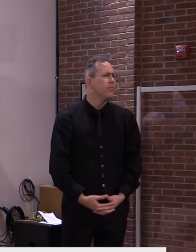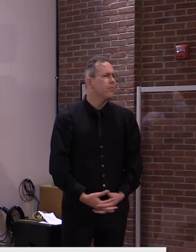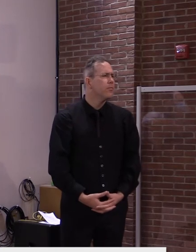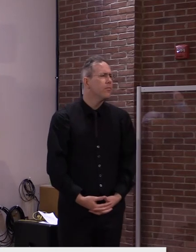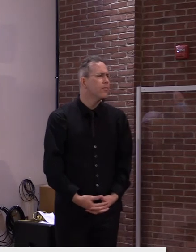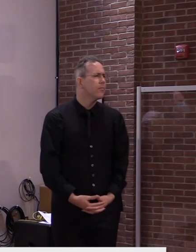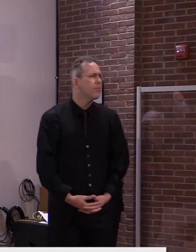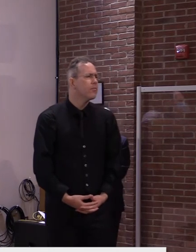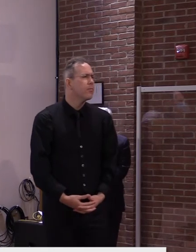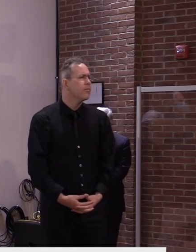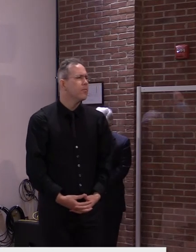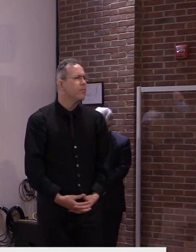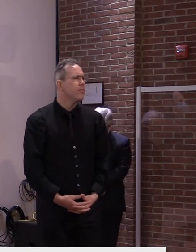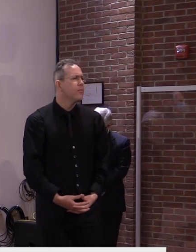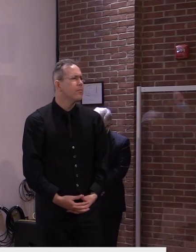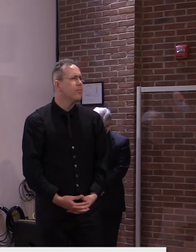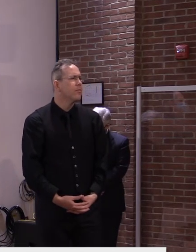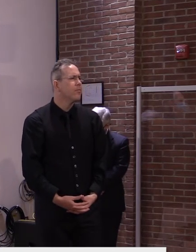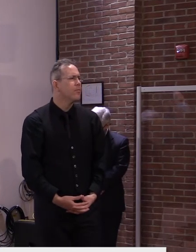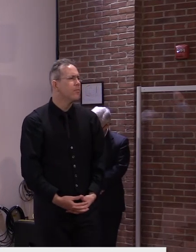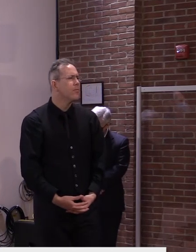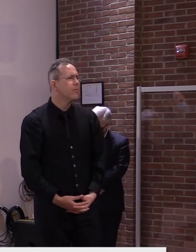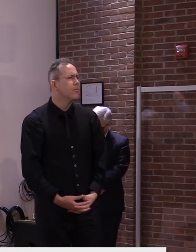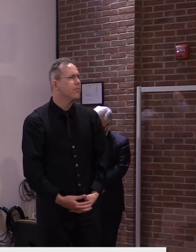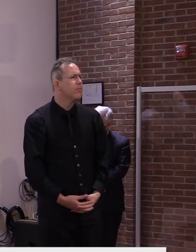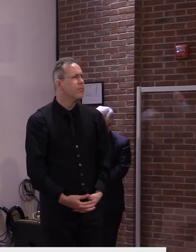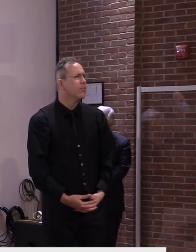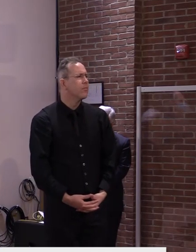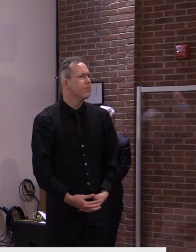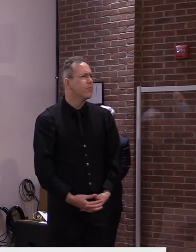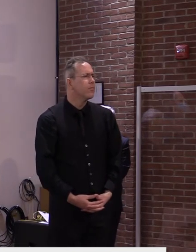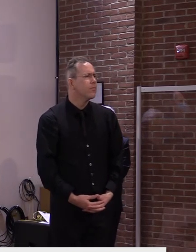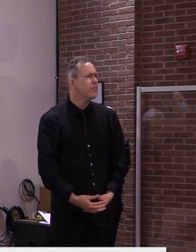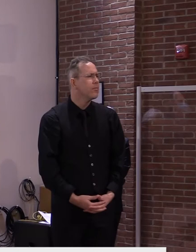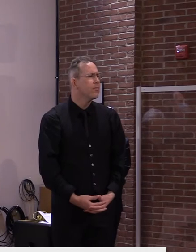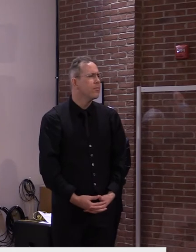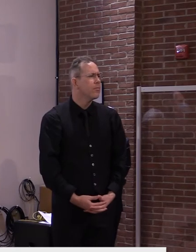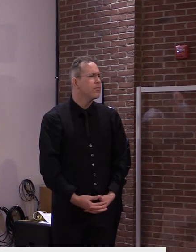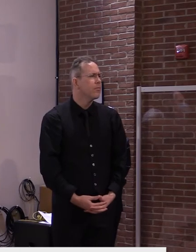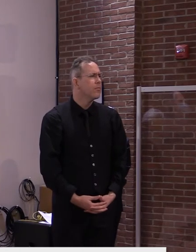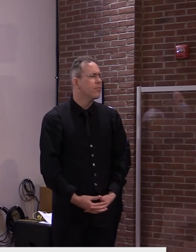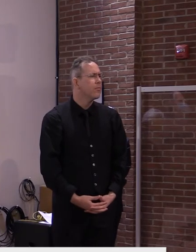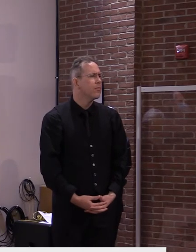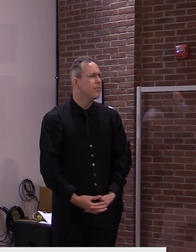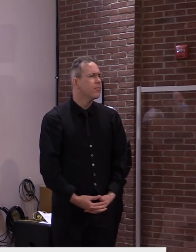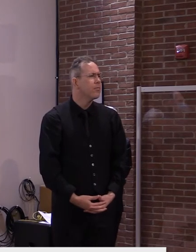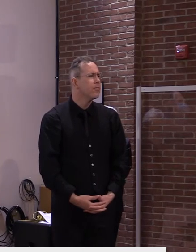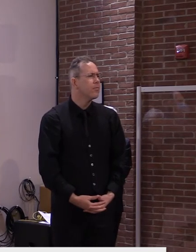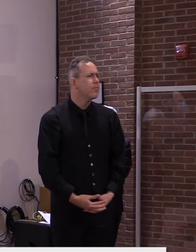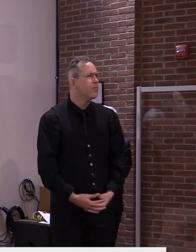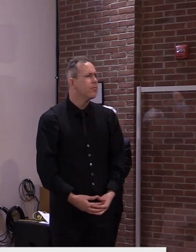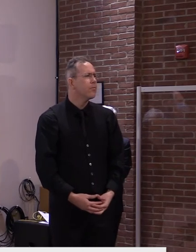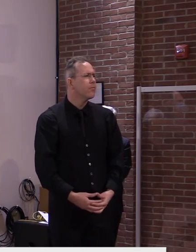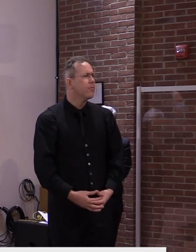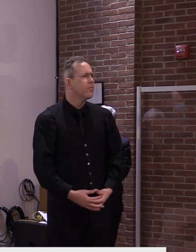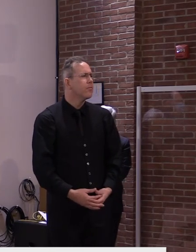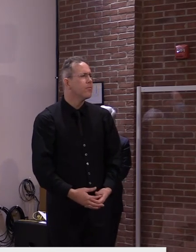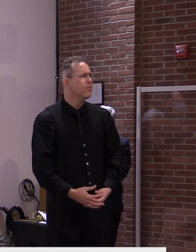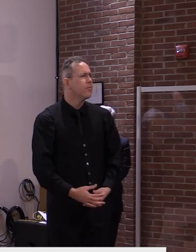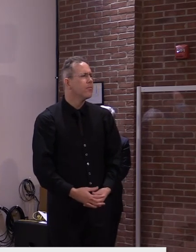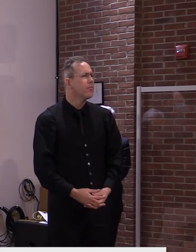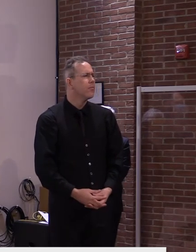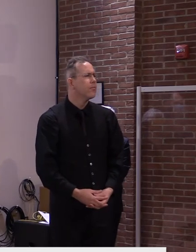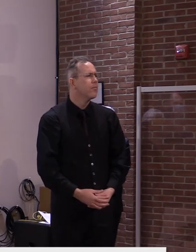at restaurants might be a way to prioritize reopening schools, especially in areas where